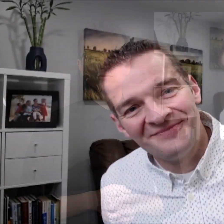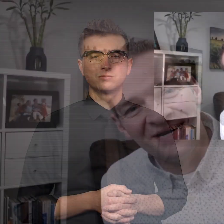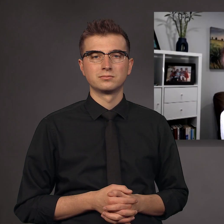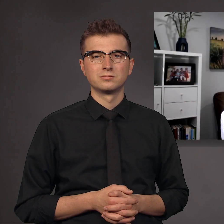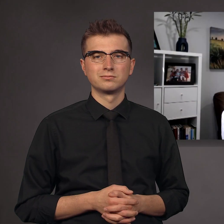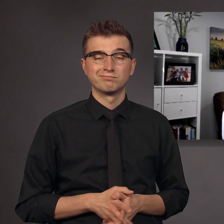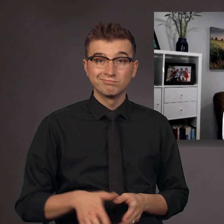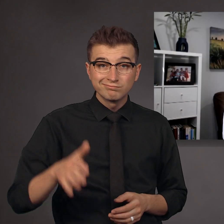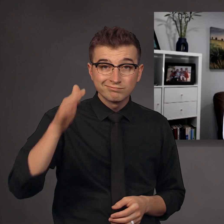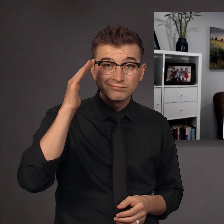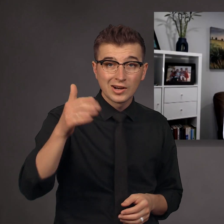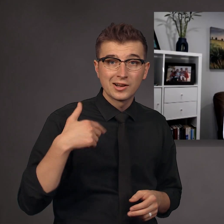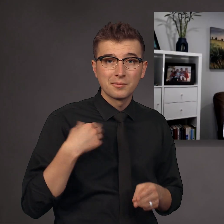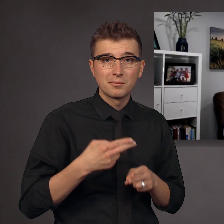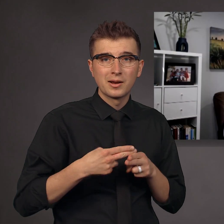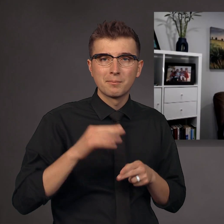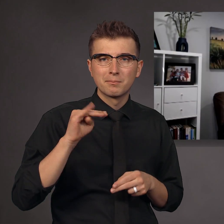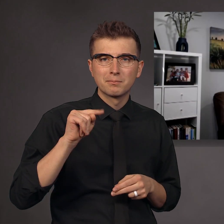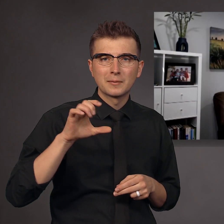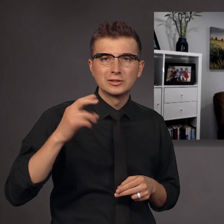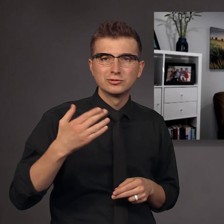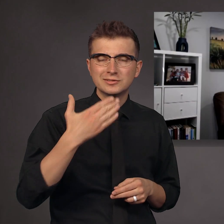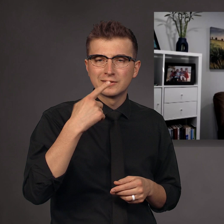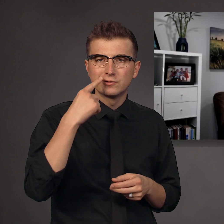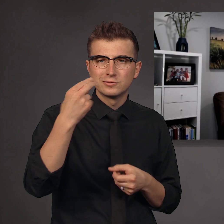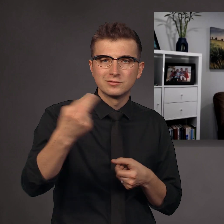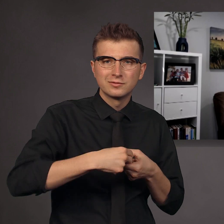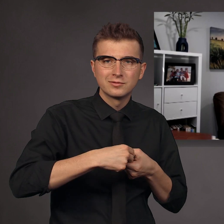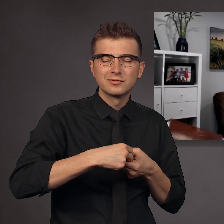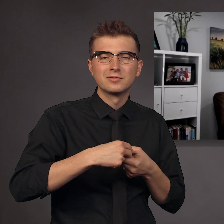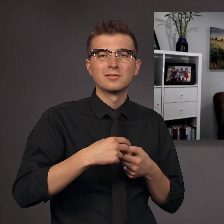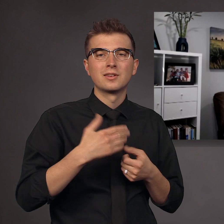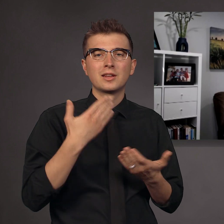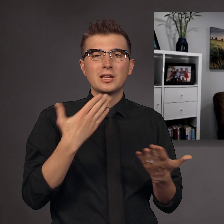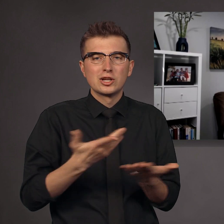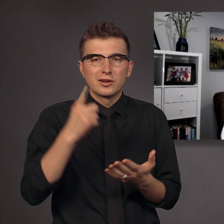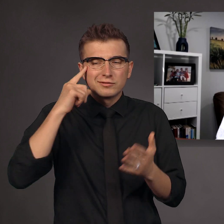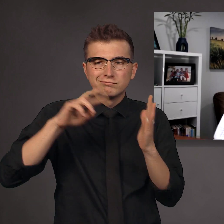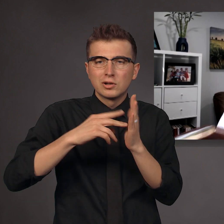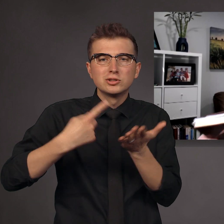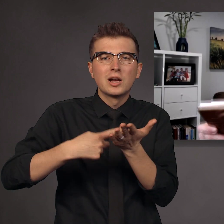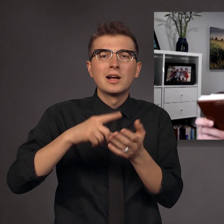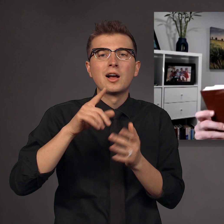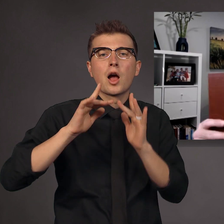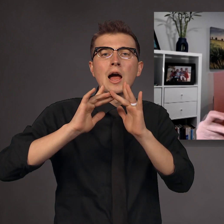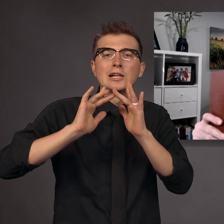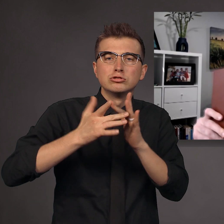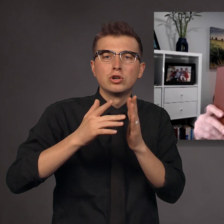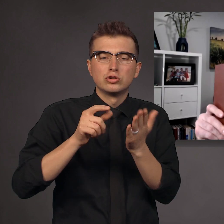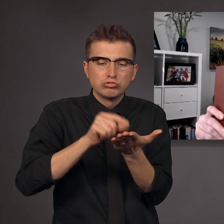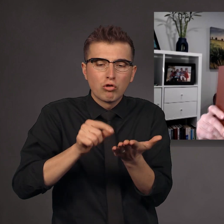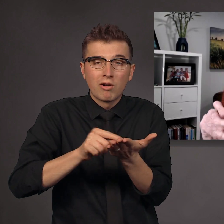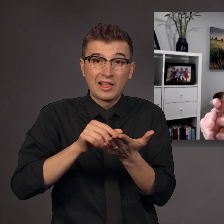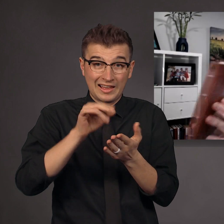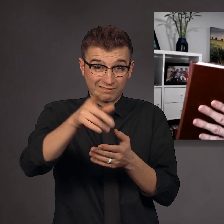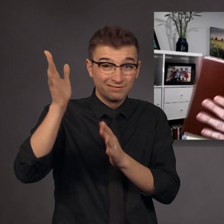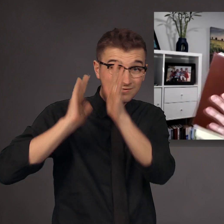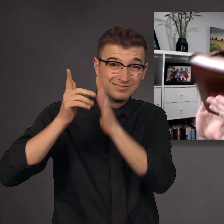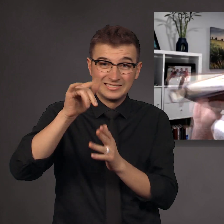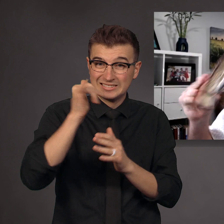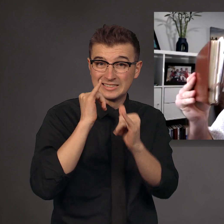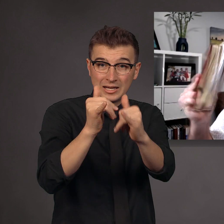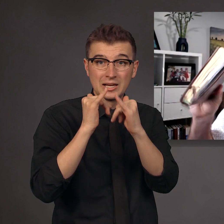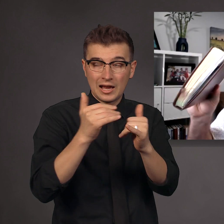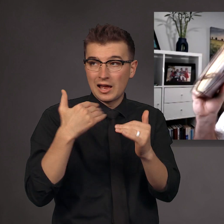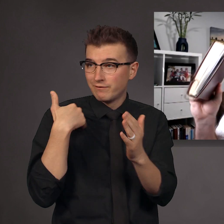Hello, my name is Mitch. Thanks for joining me. I'm here to talk about digital journaling. Now, if you're like me, in the past, you may have had, or